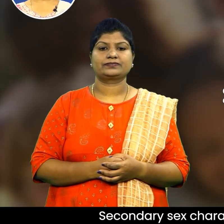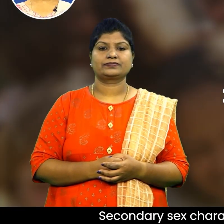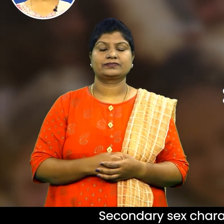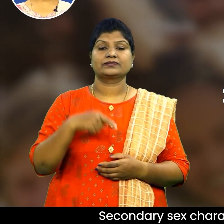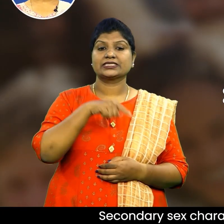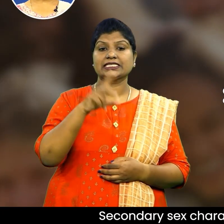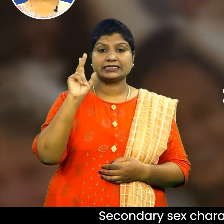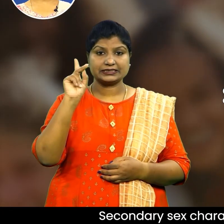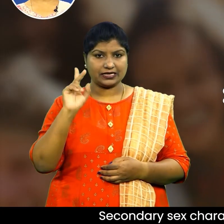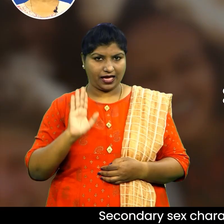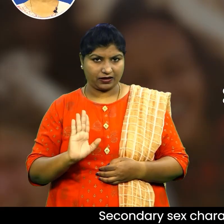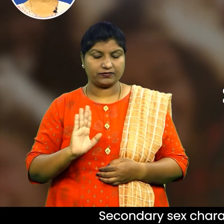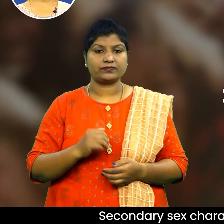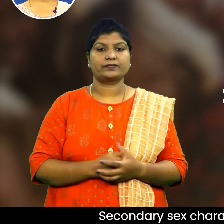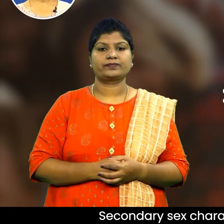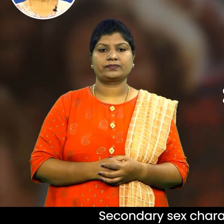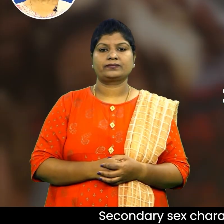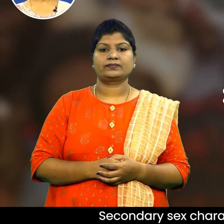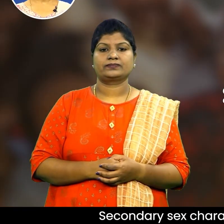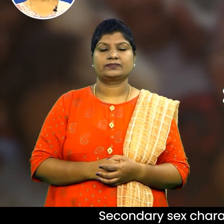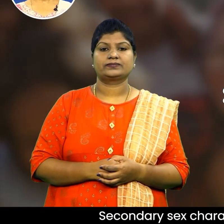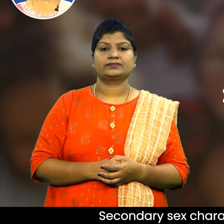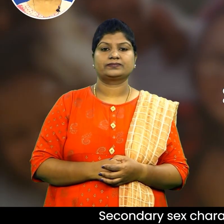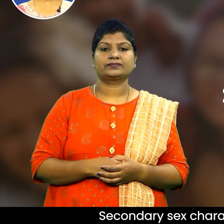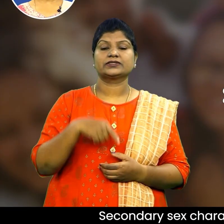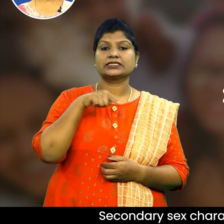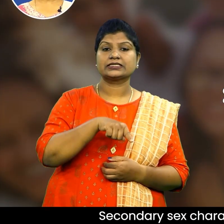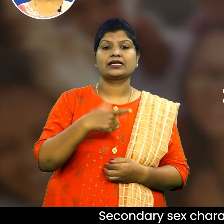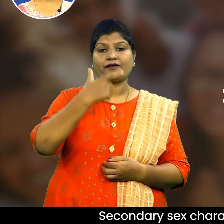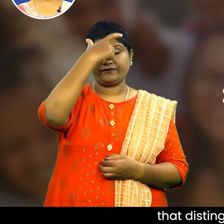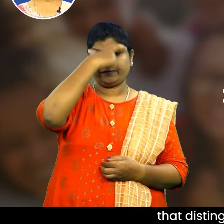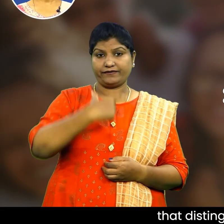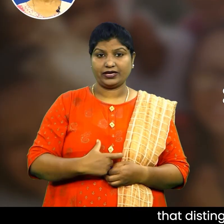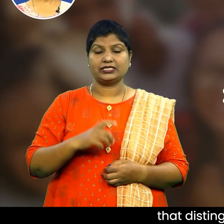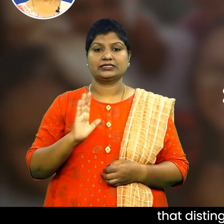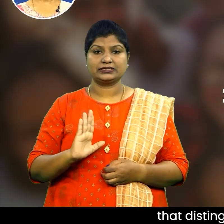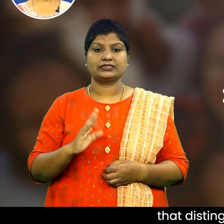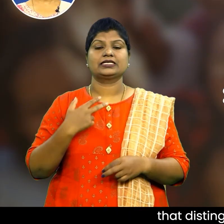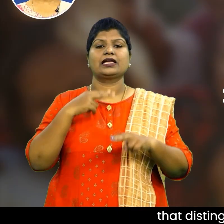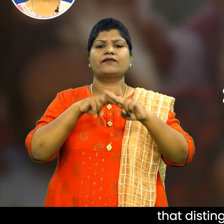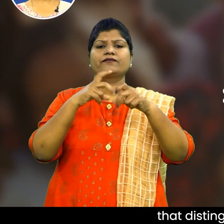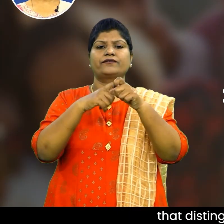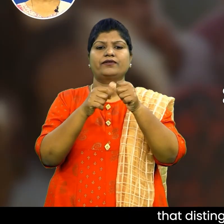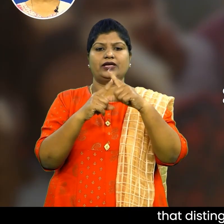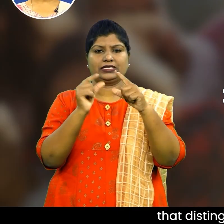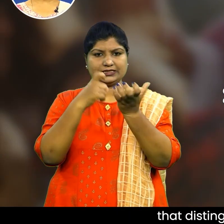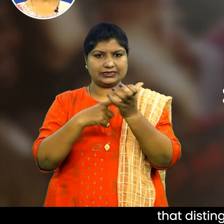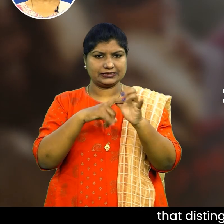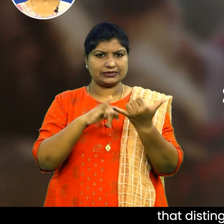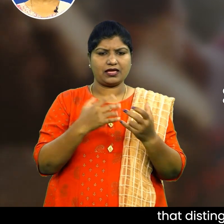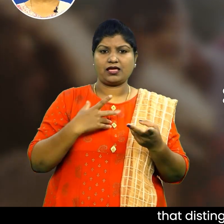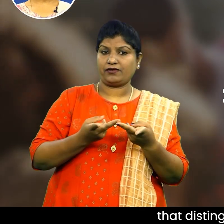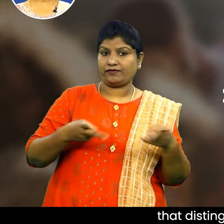Secondary sex characteristics are the physical features that distinguish